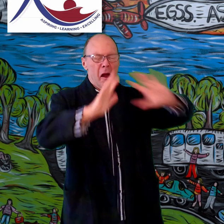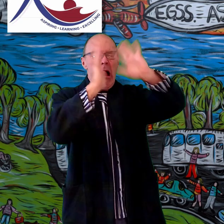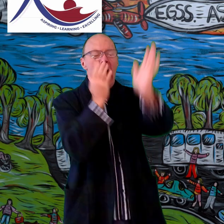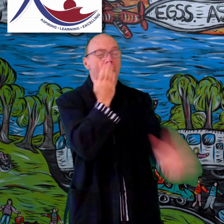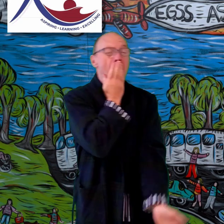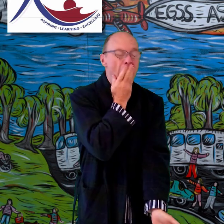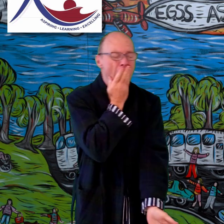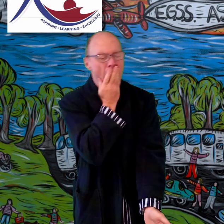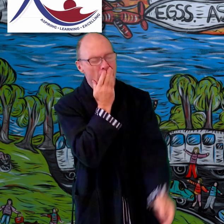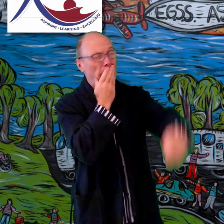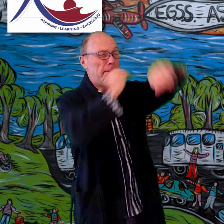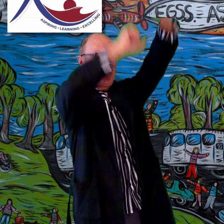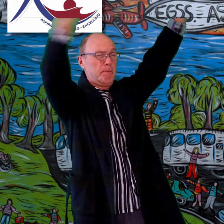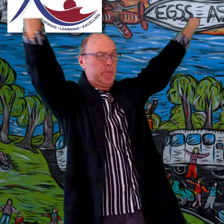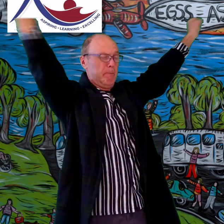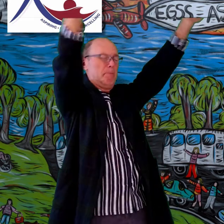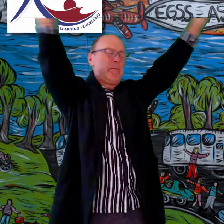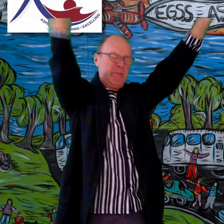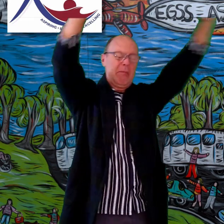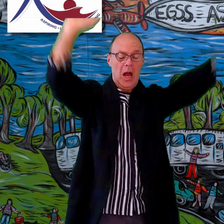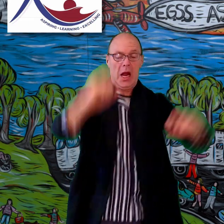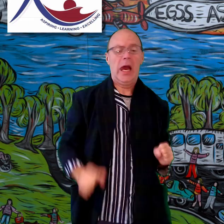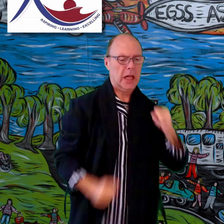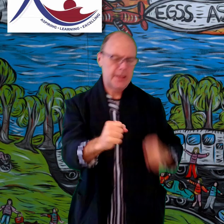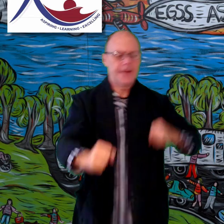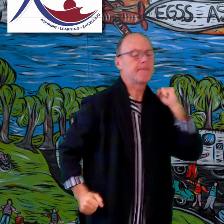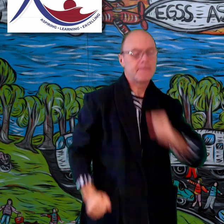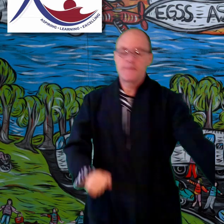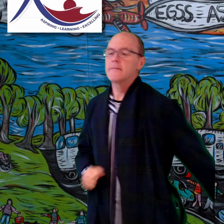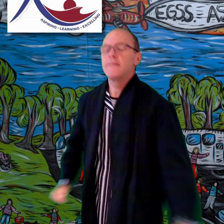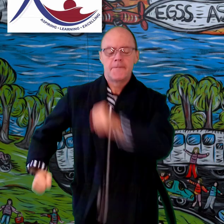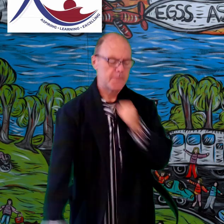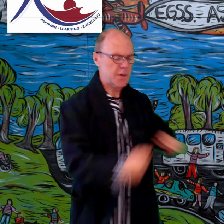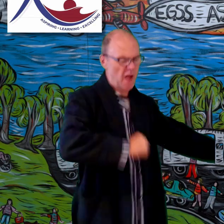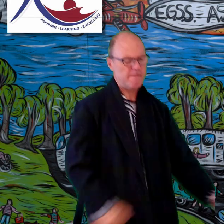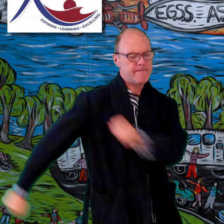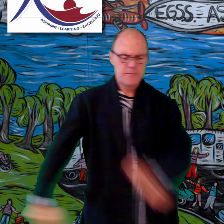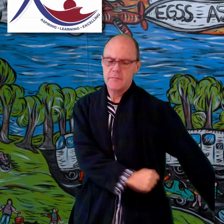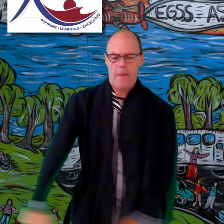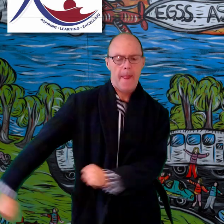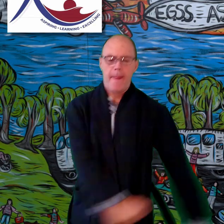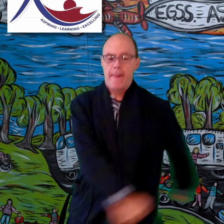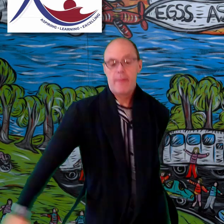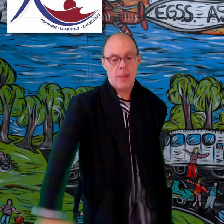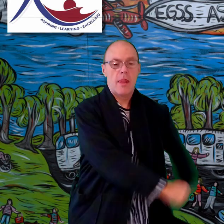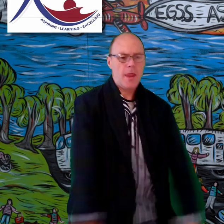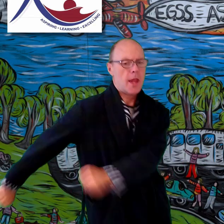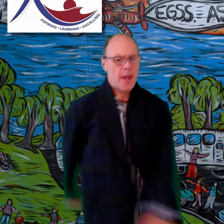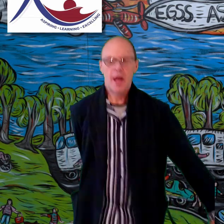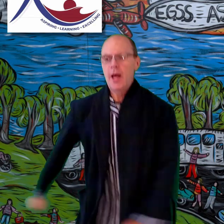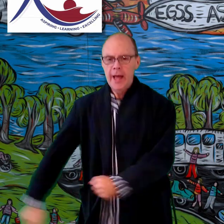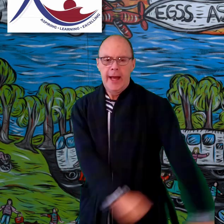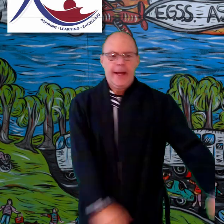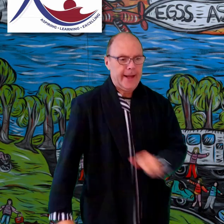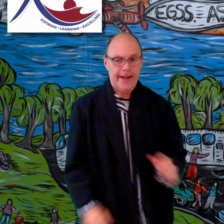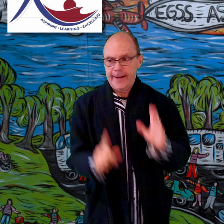1, 2, 3, wake up, it's time to go to school. I gotta get ready, gotta be on time, cause I wanna be first at the